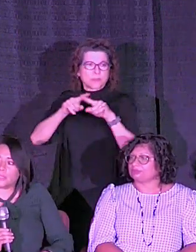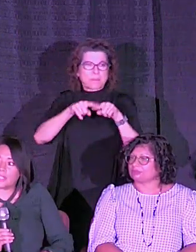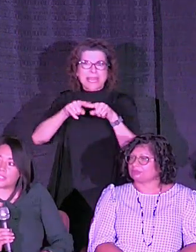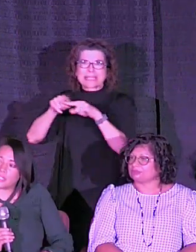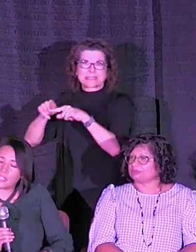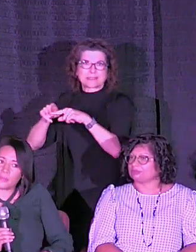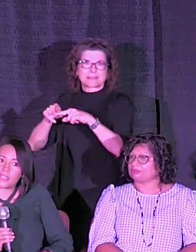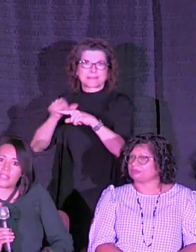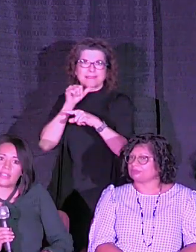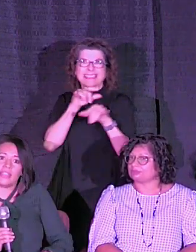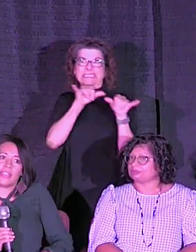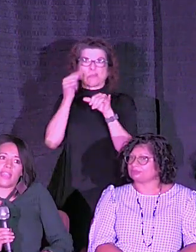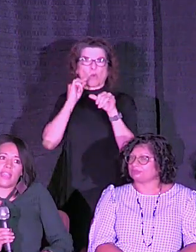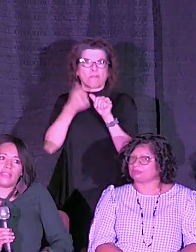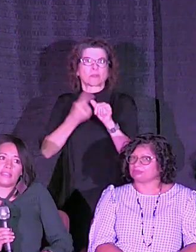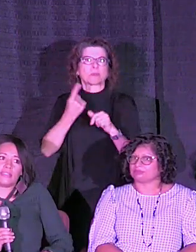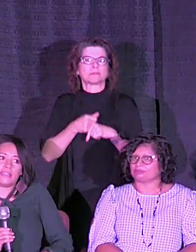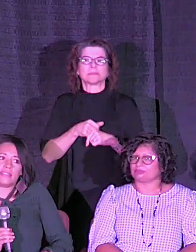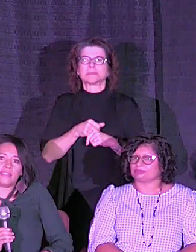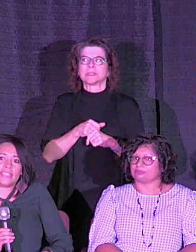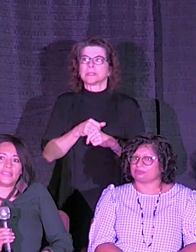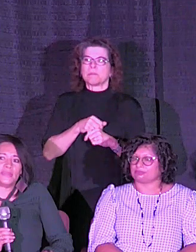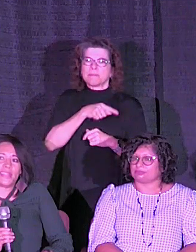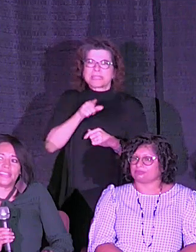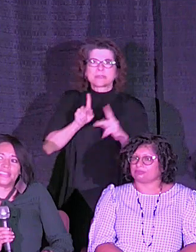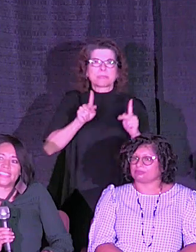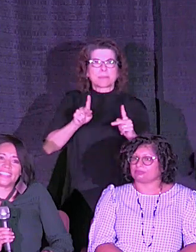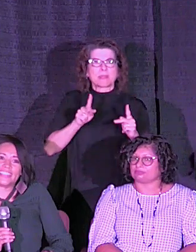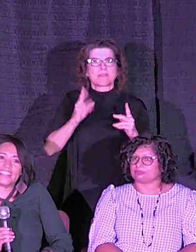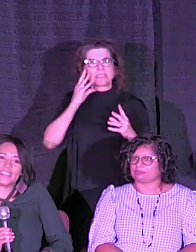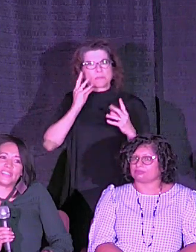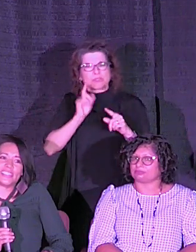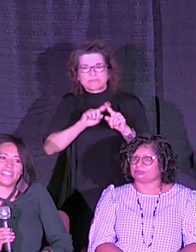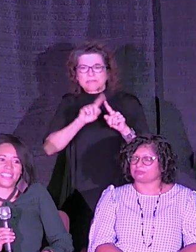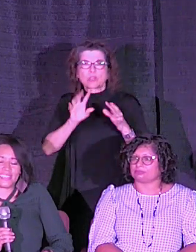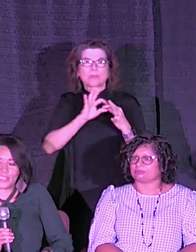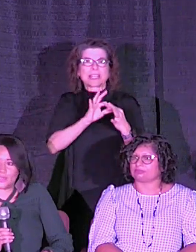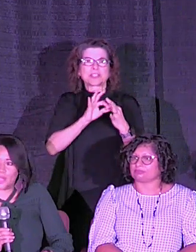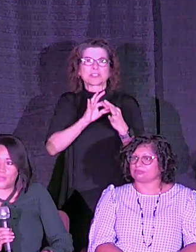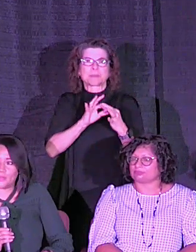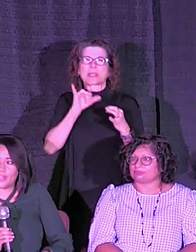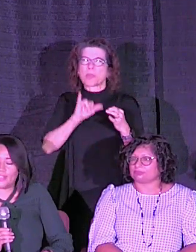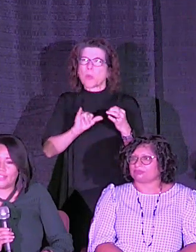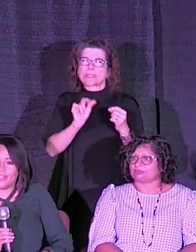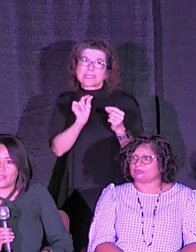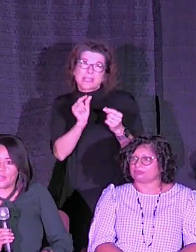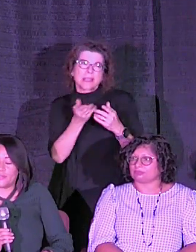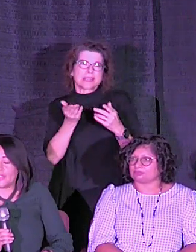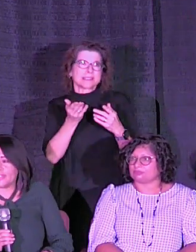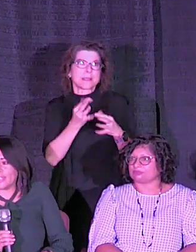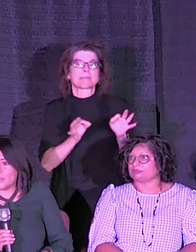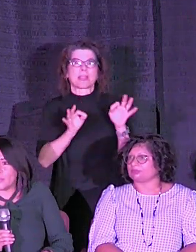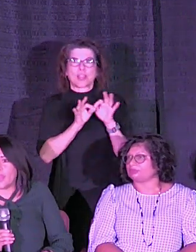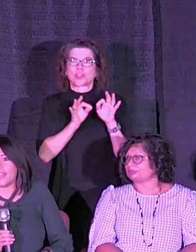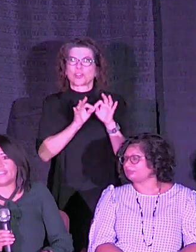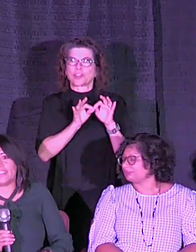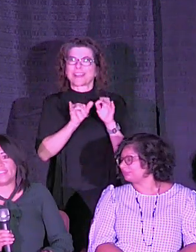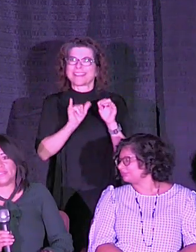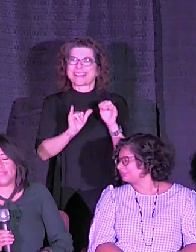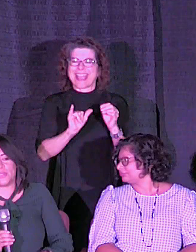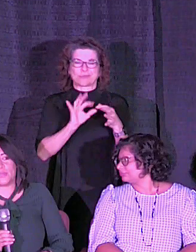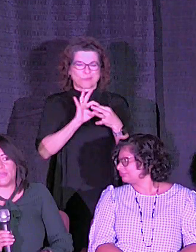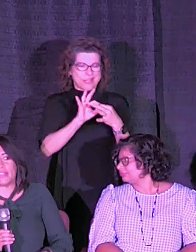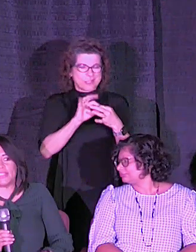through relationships, and that's what matters, and those little things are what fill us up,